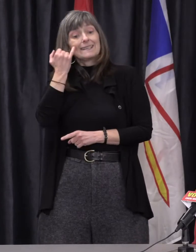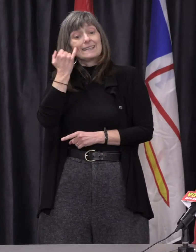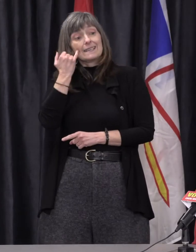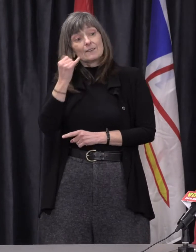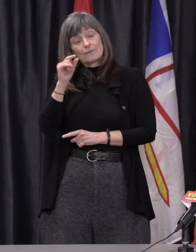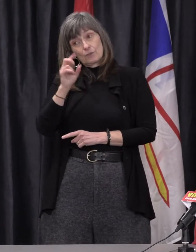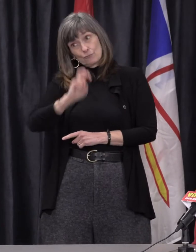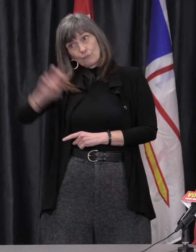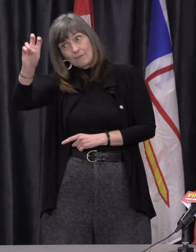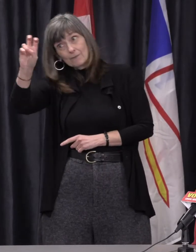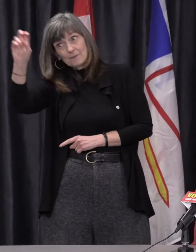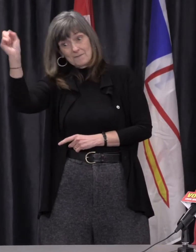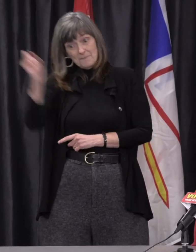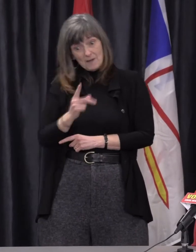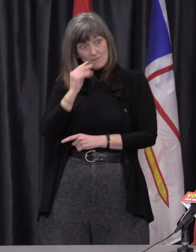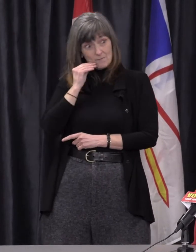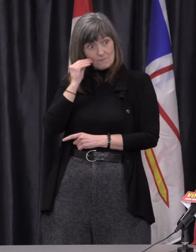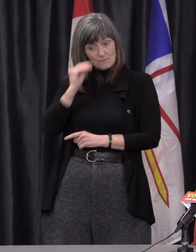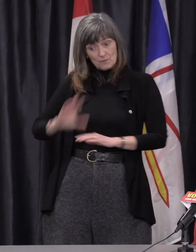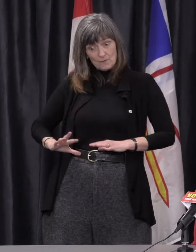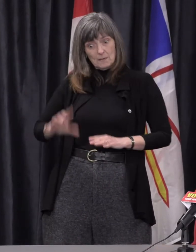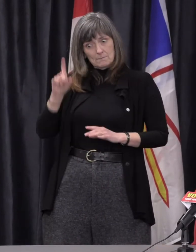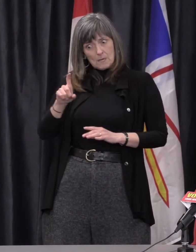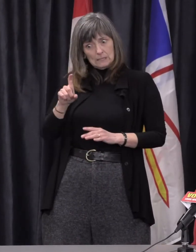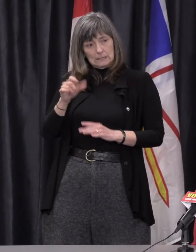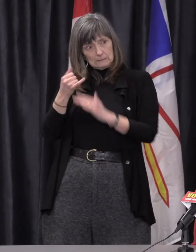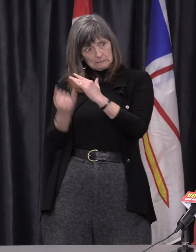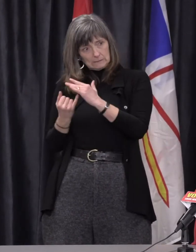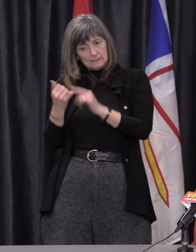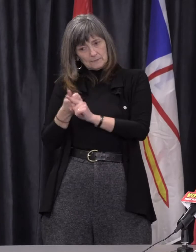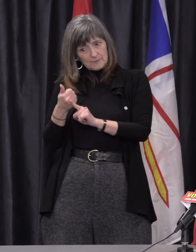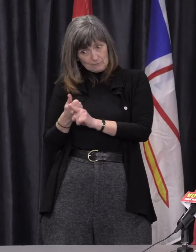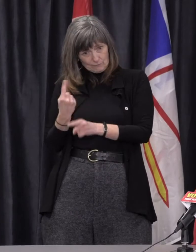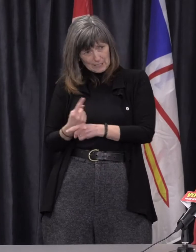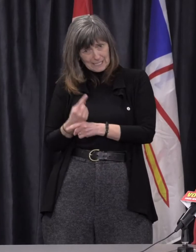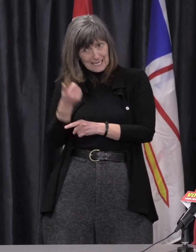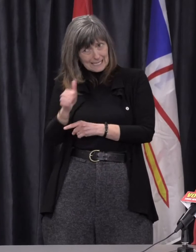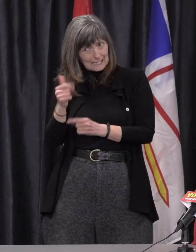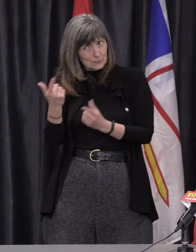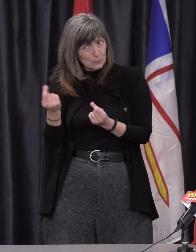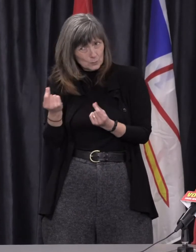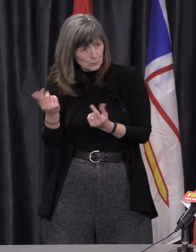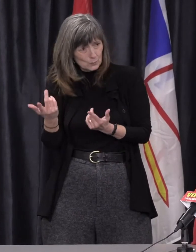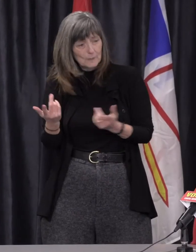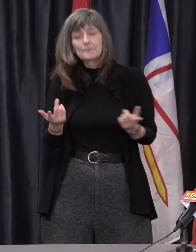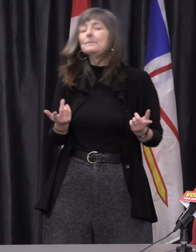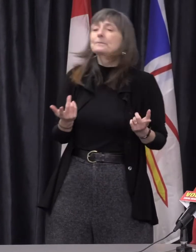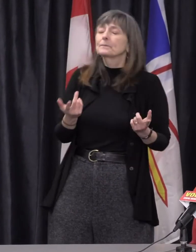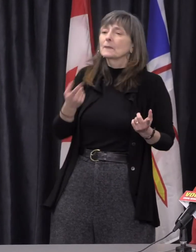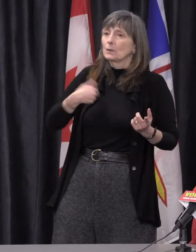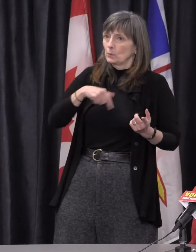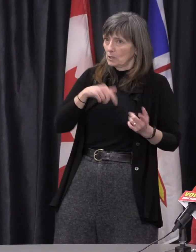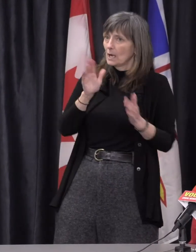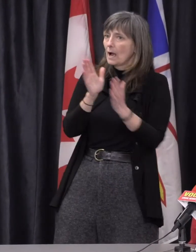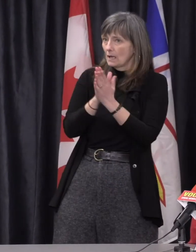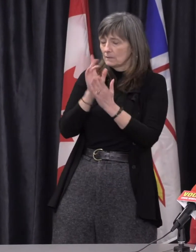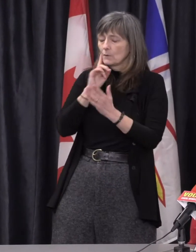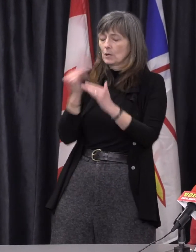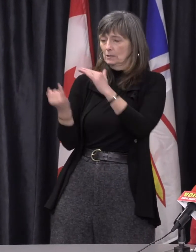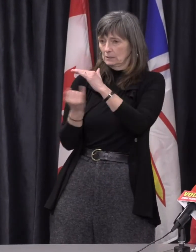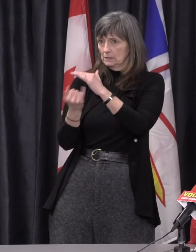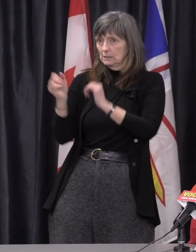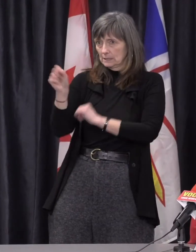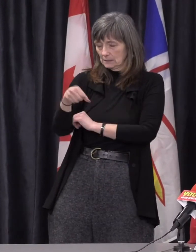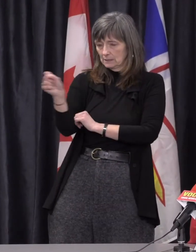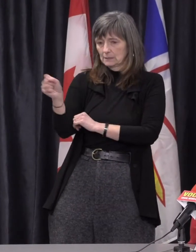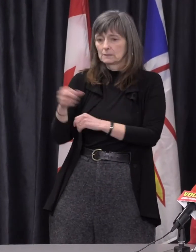self-isolate. Is there some kind of enforcement measure in place? So we're asking that people do that. It's